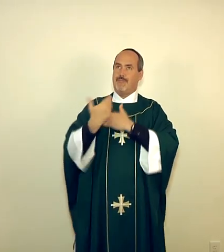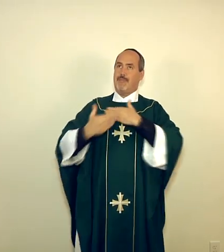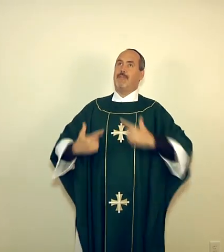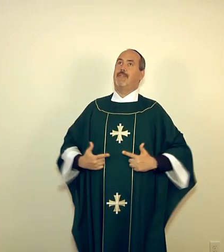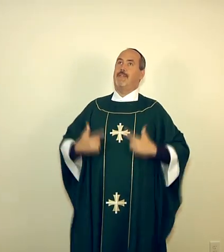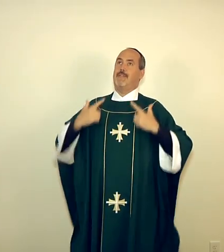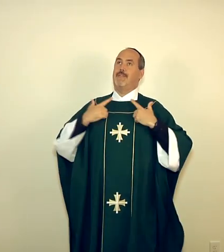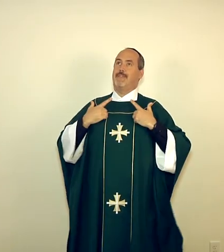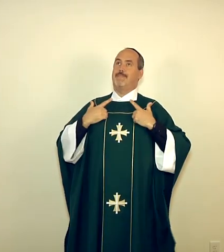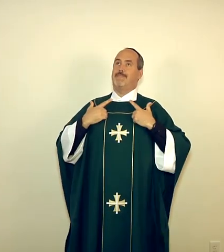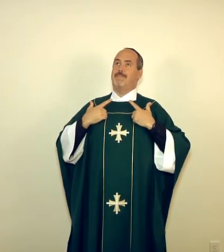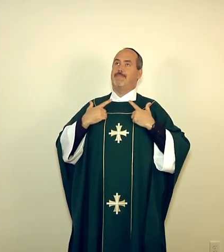of life.